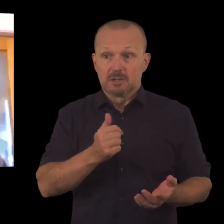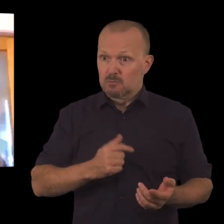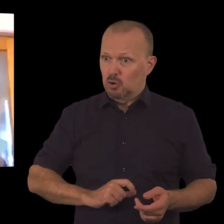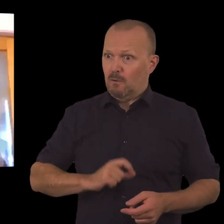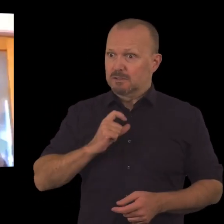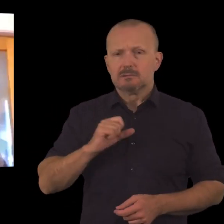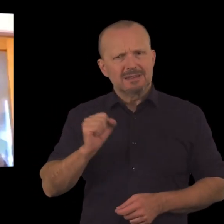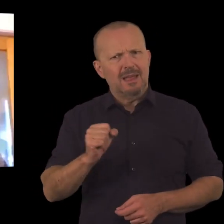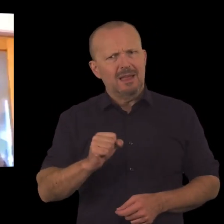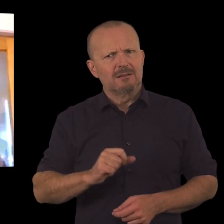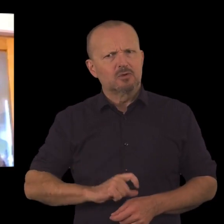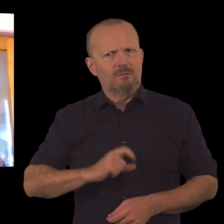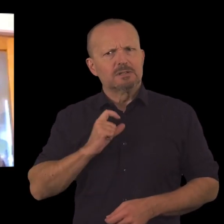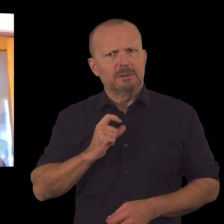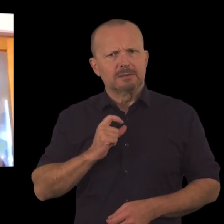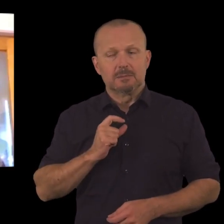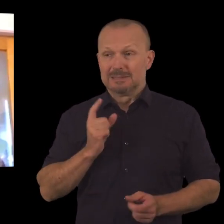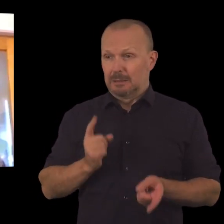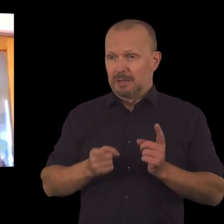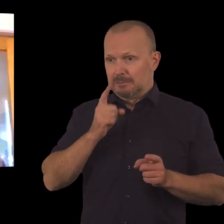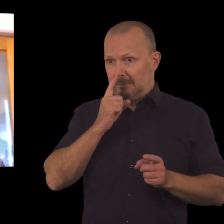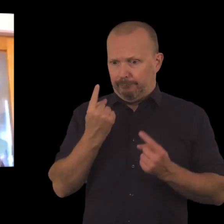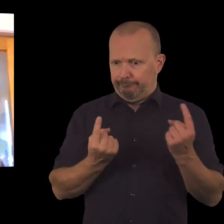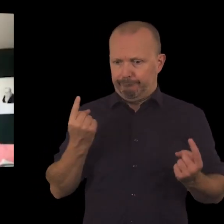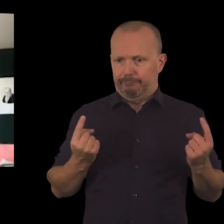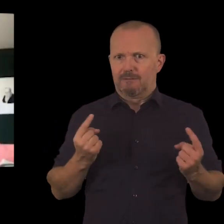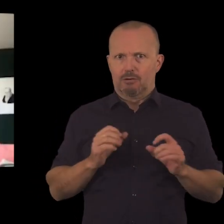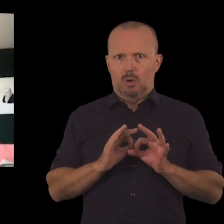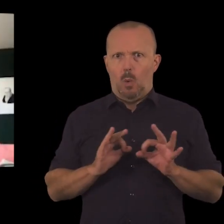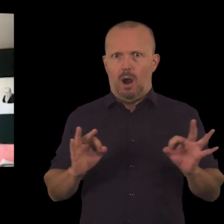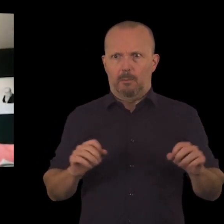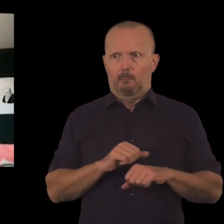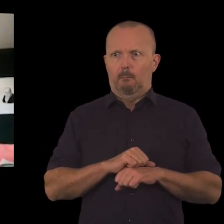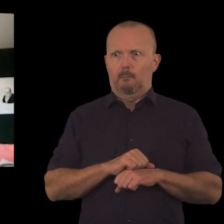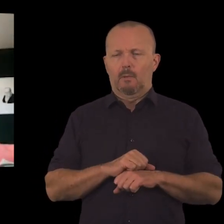building for some of that we've got there that are very quiet. Look,